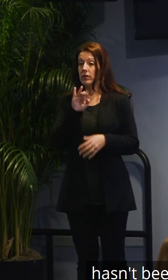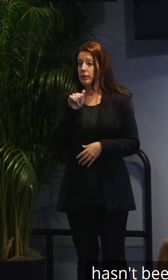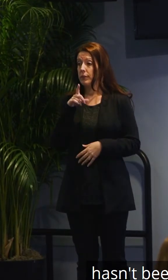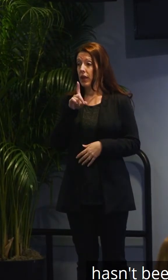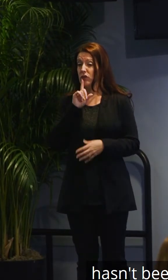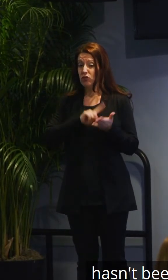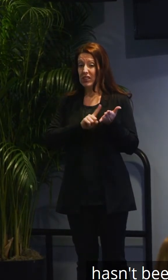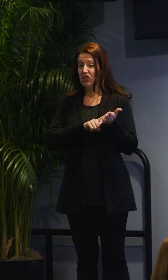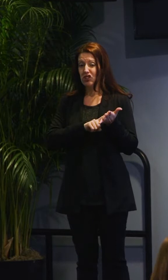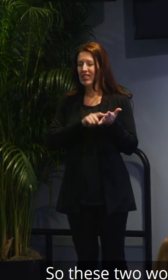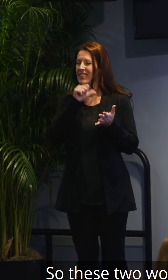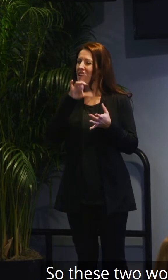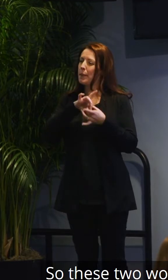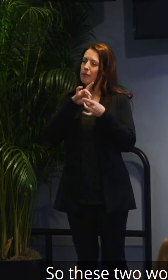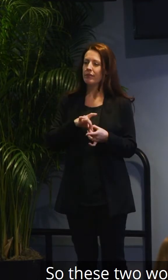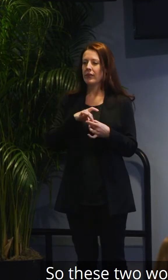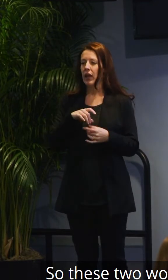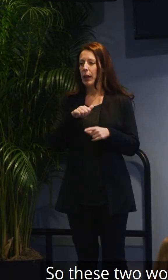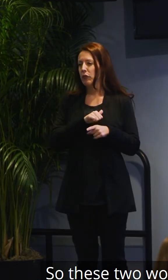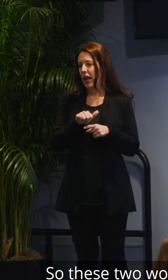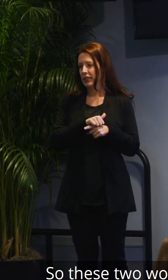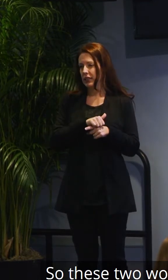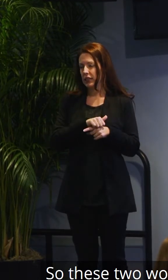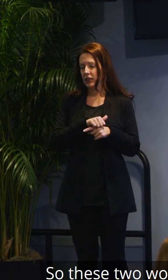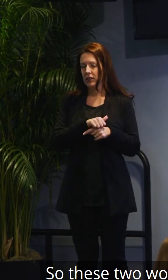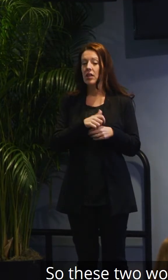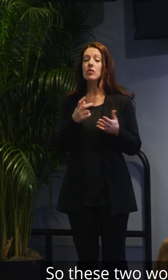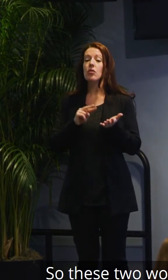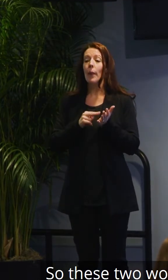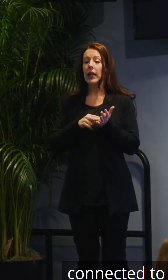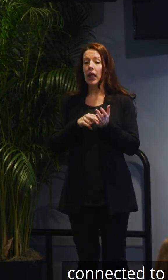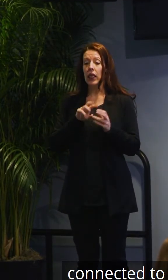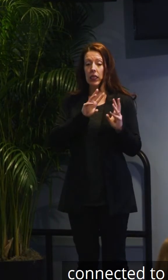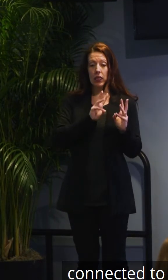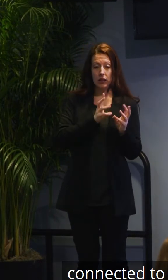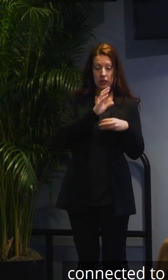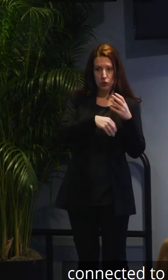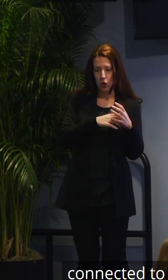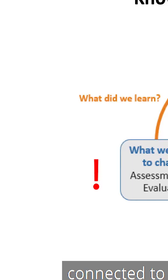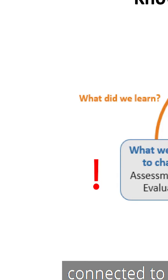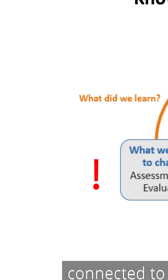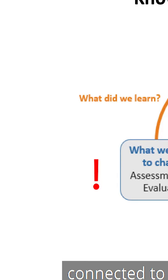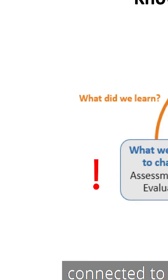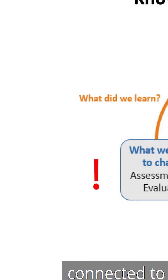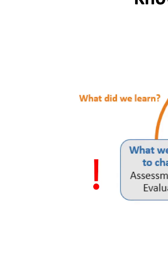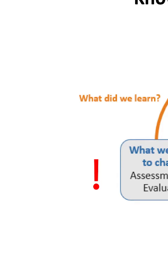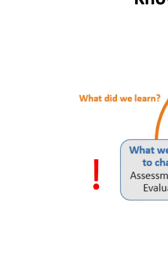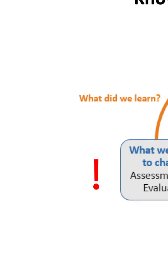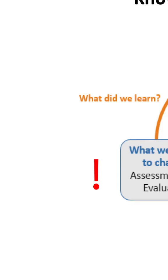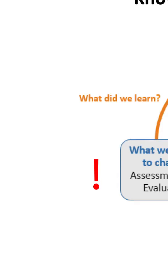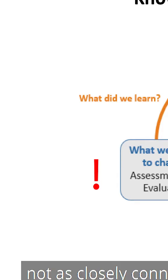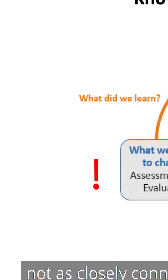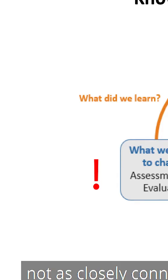in practice enough. So these two worlds have operated independently, connected to each other, but independently,